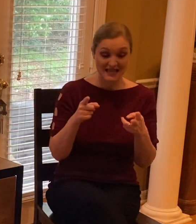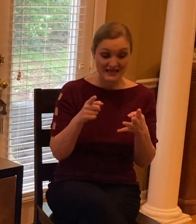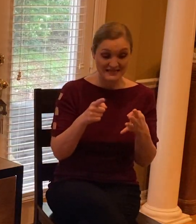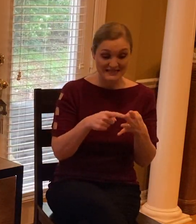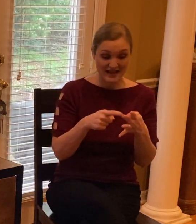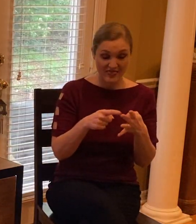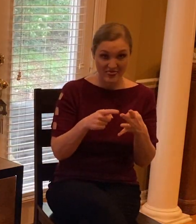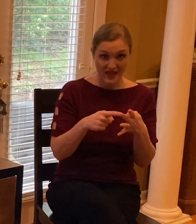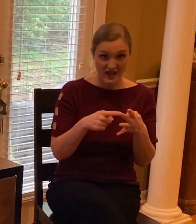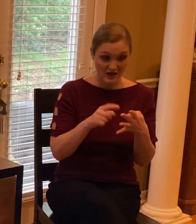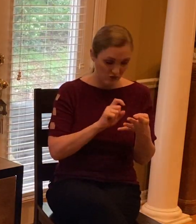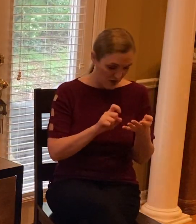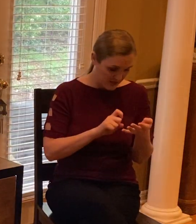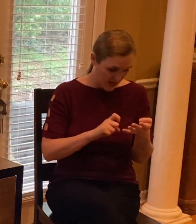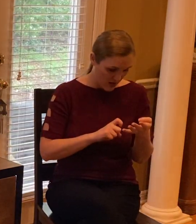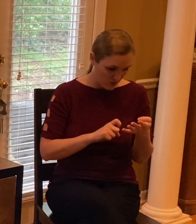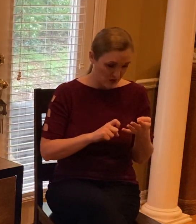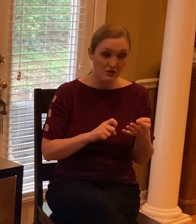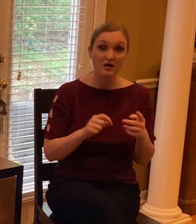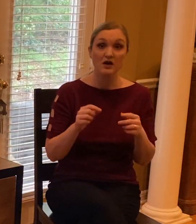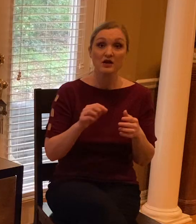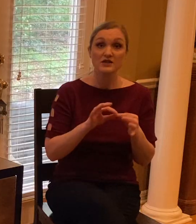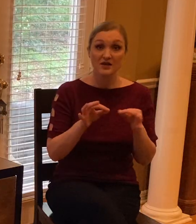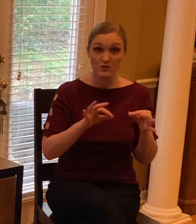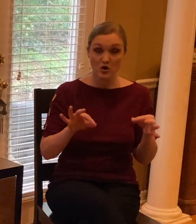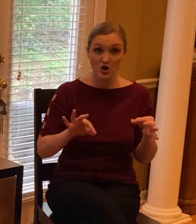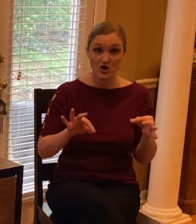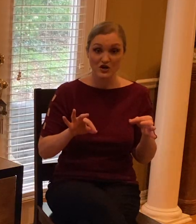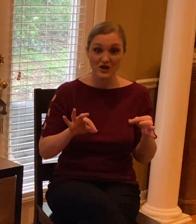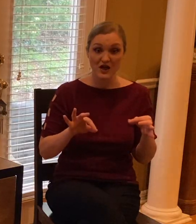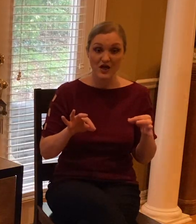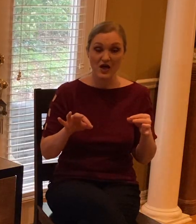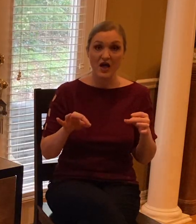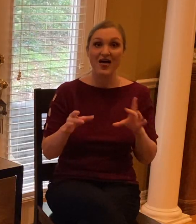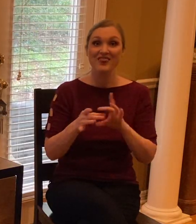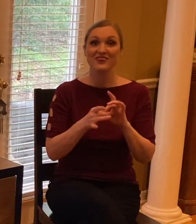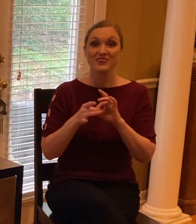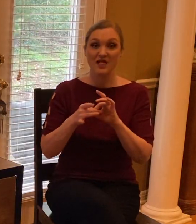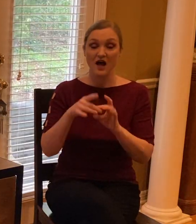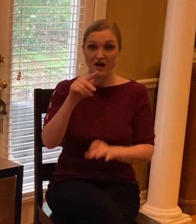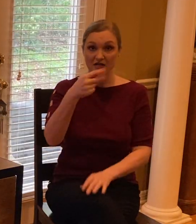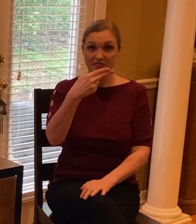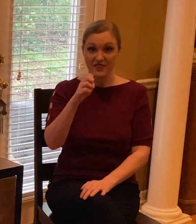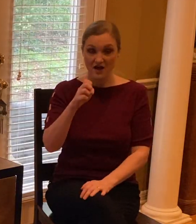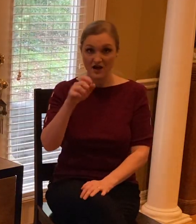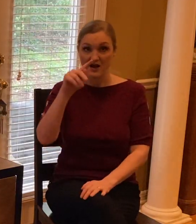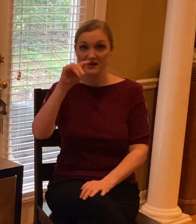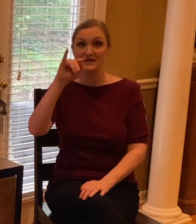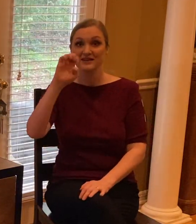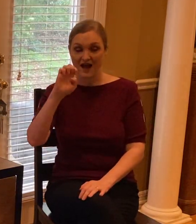second thing that I want you to write down is the phrase, the tie. So we had the truth, now we